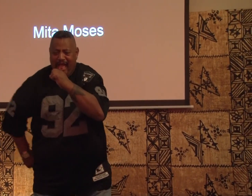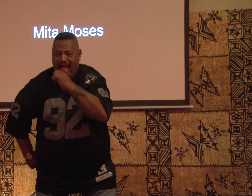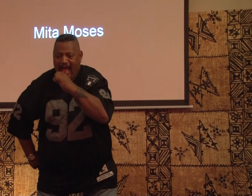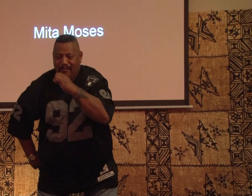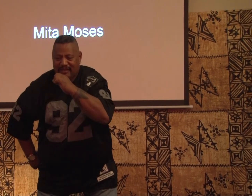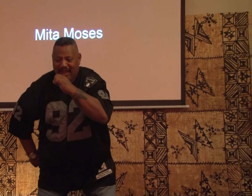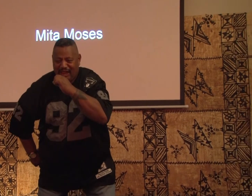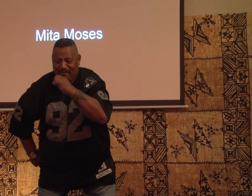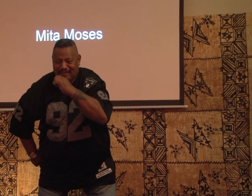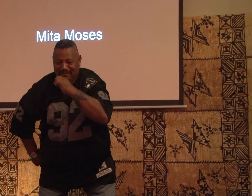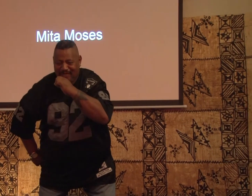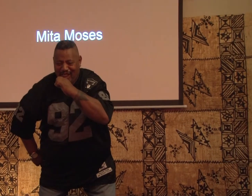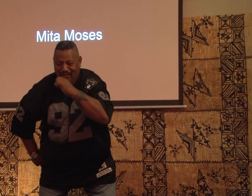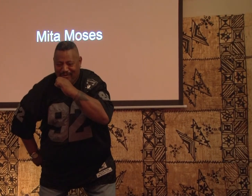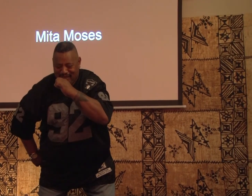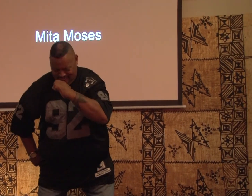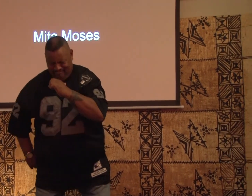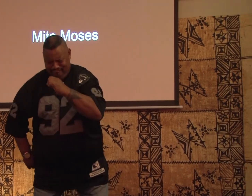Where's that microphone now?